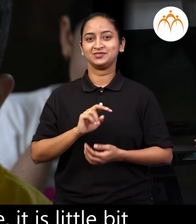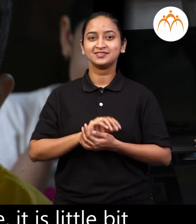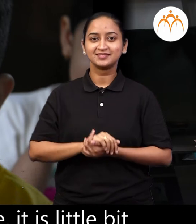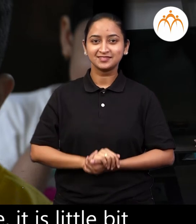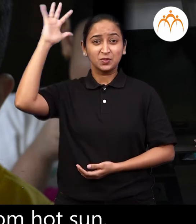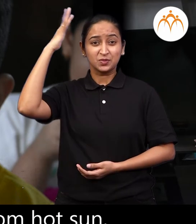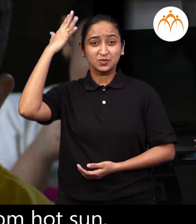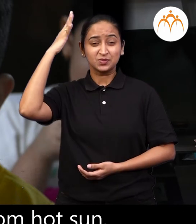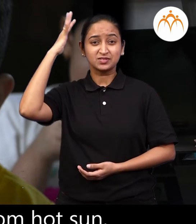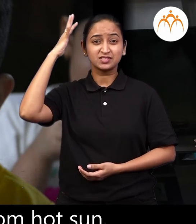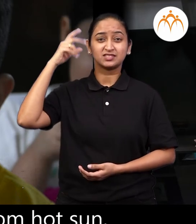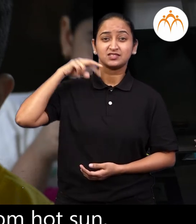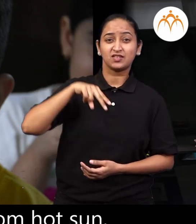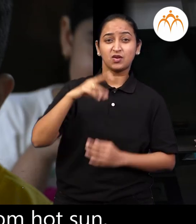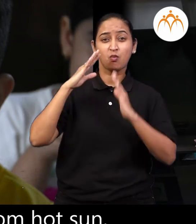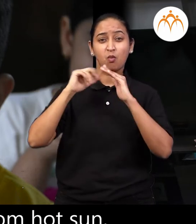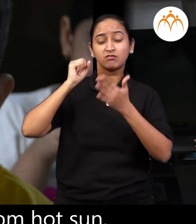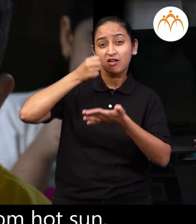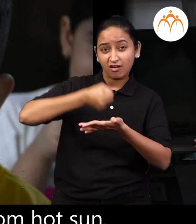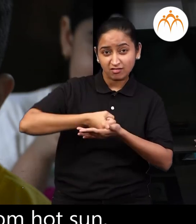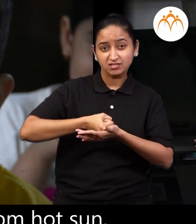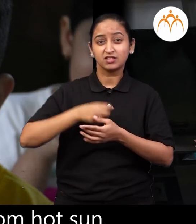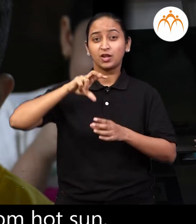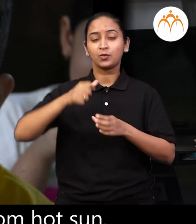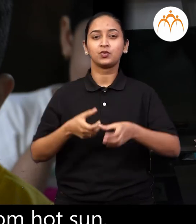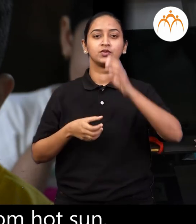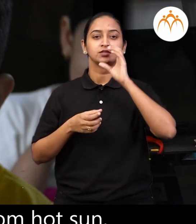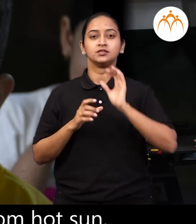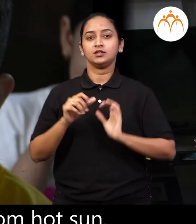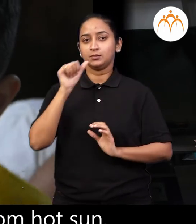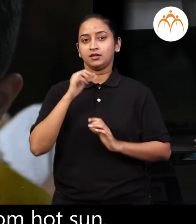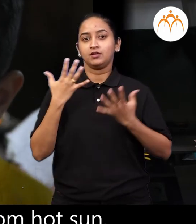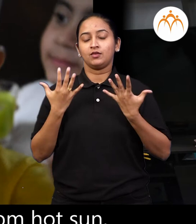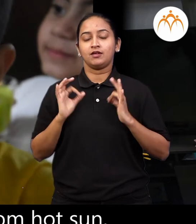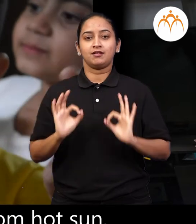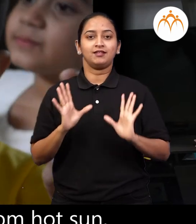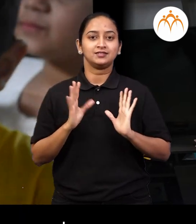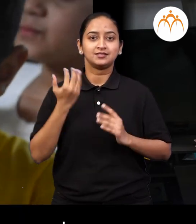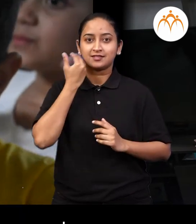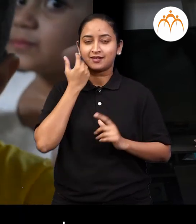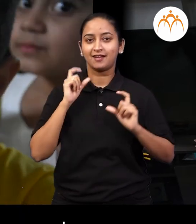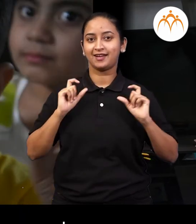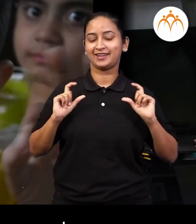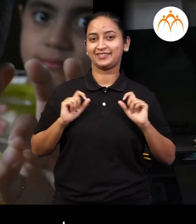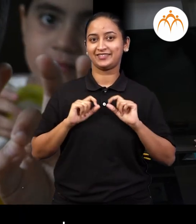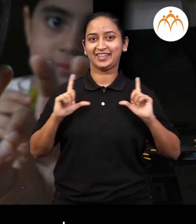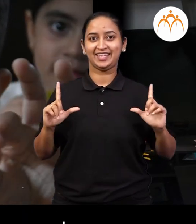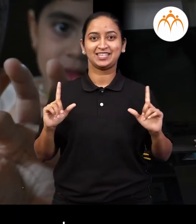When you come from hot sun, have lemon sherbet. You will feel very cool.